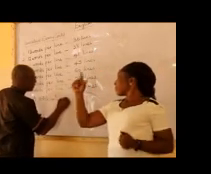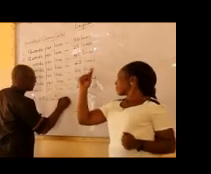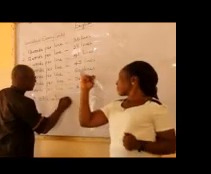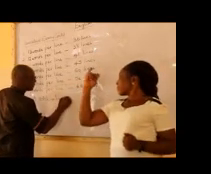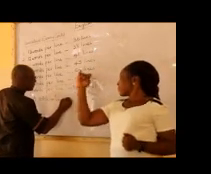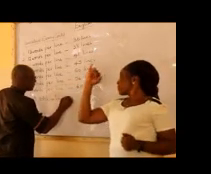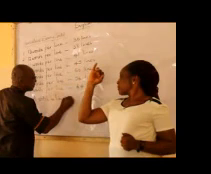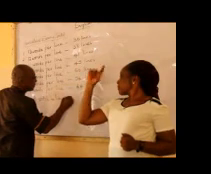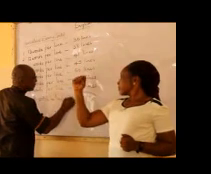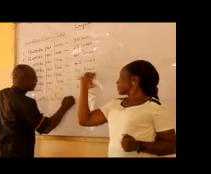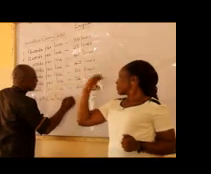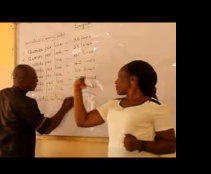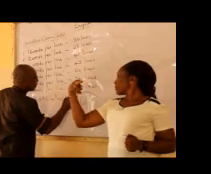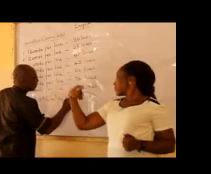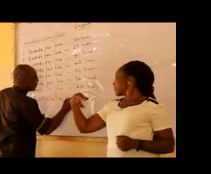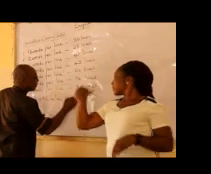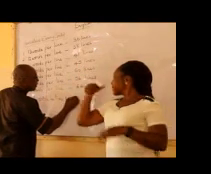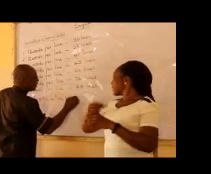saves